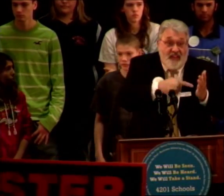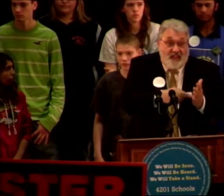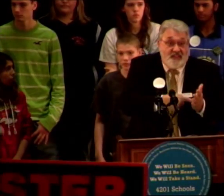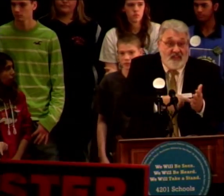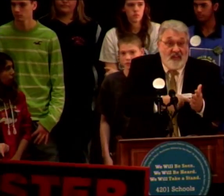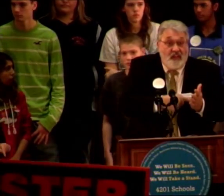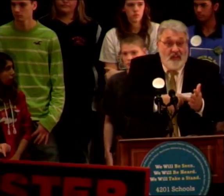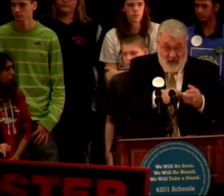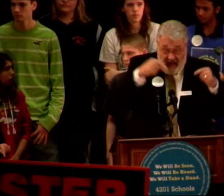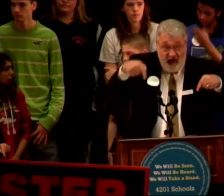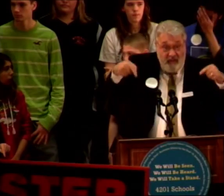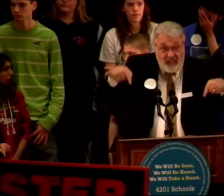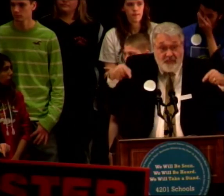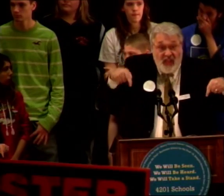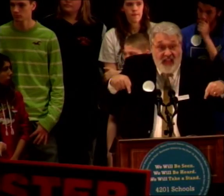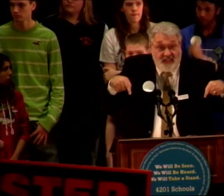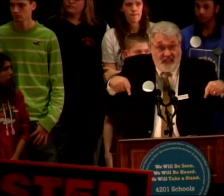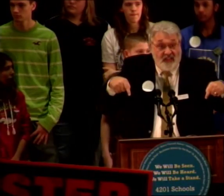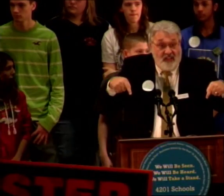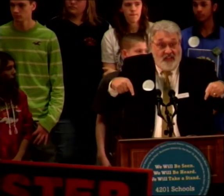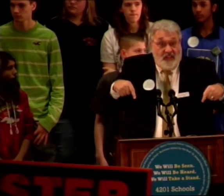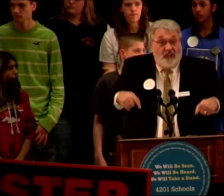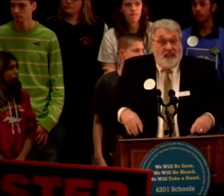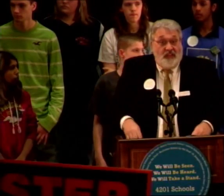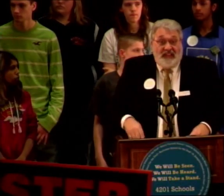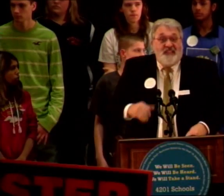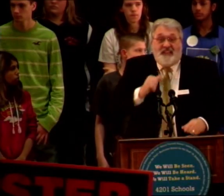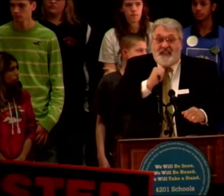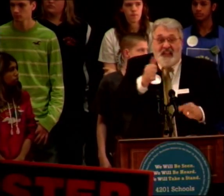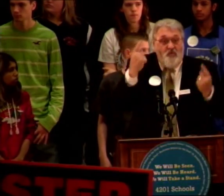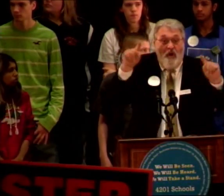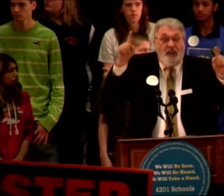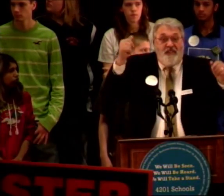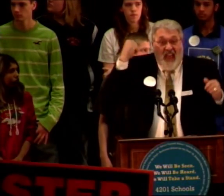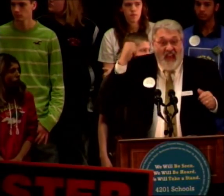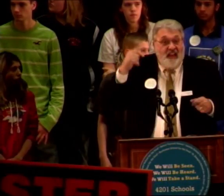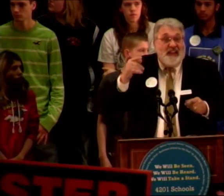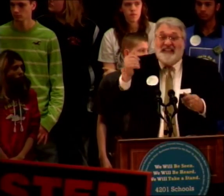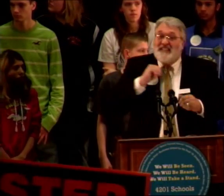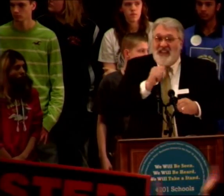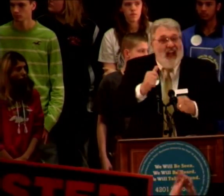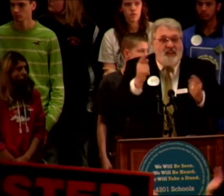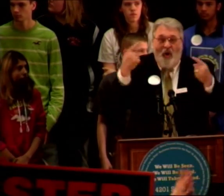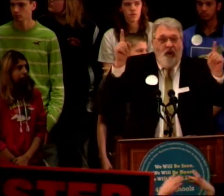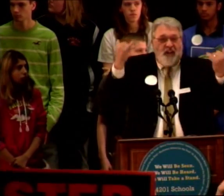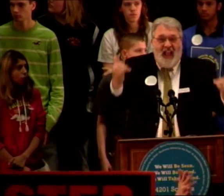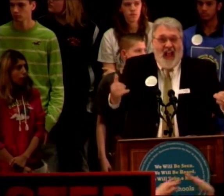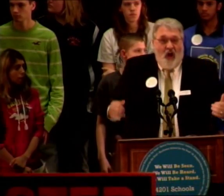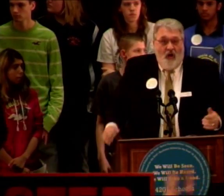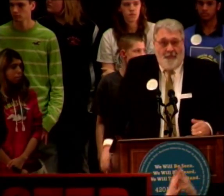trying this. Right here in this place. It didn't work, man. It's not going to work out.